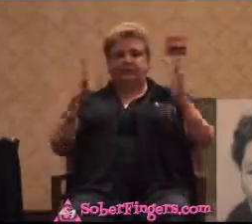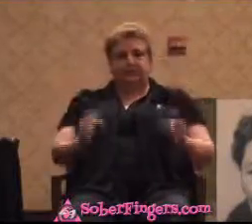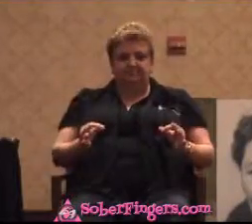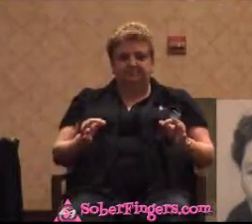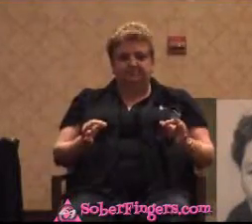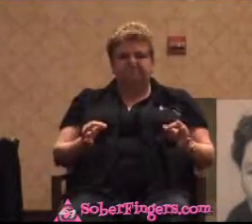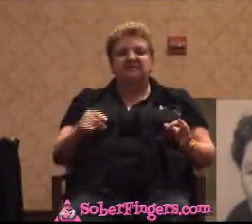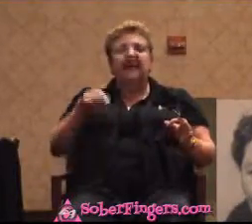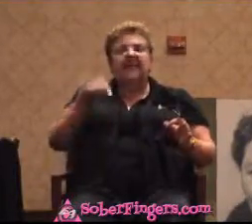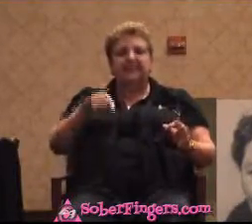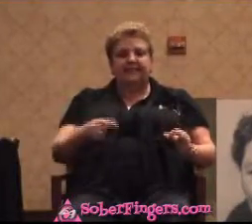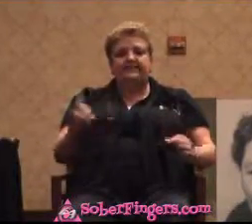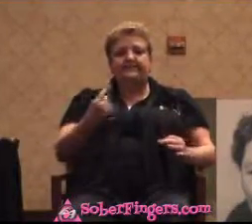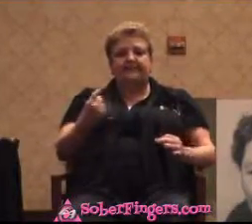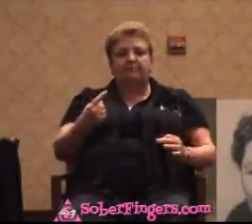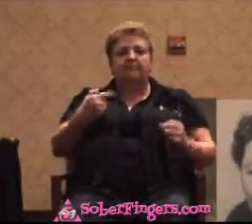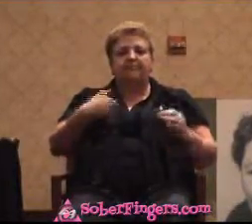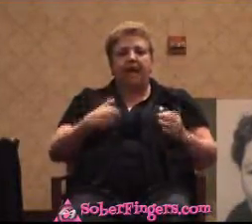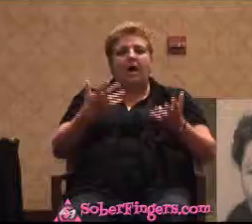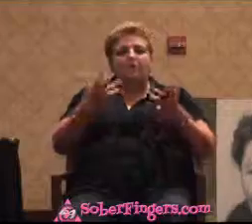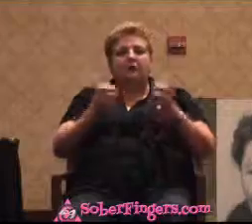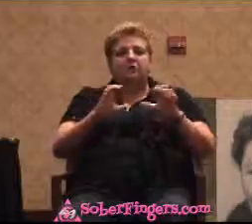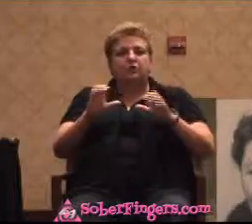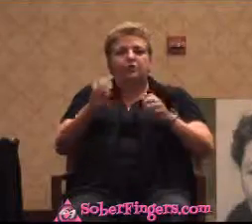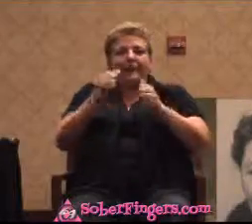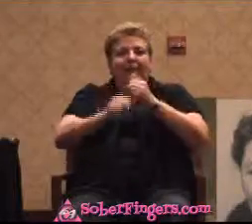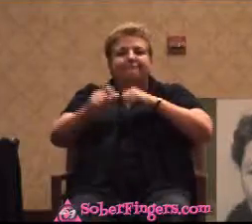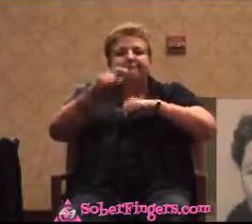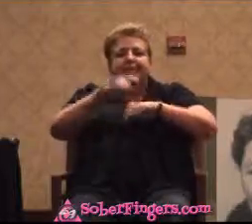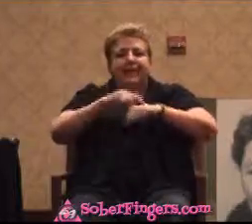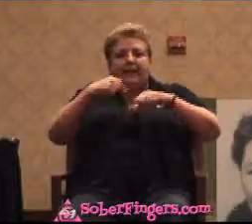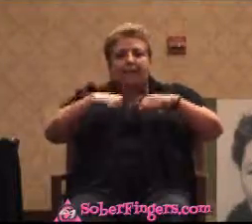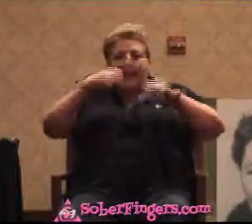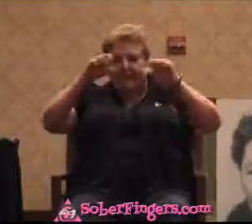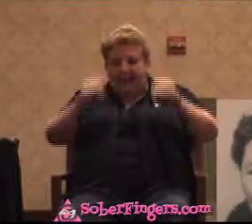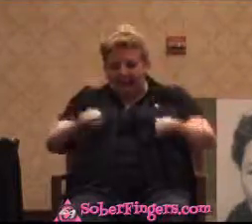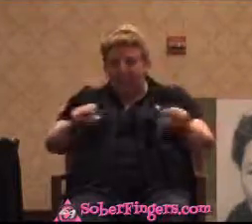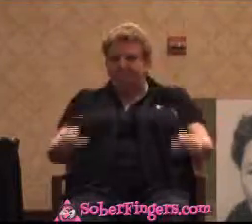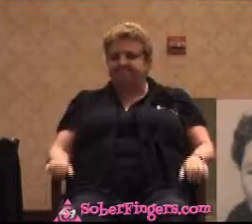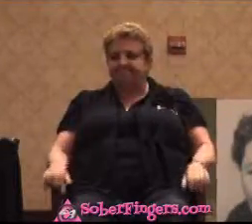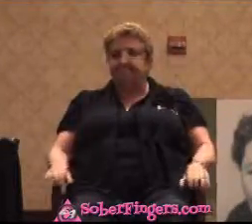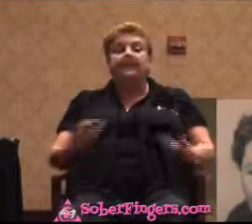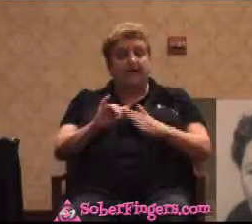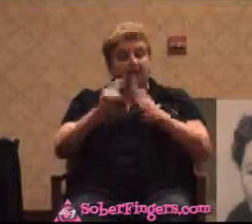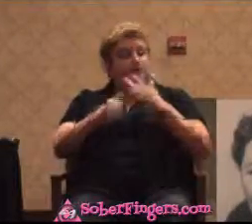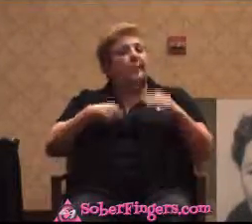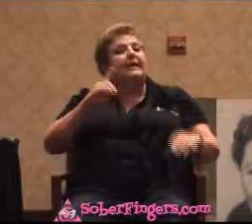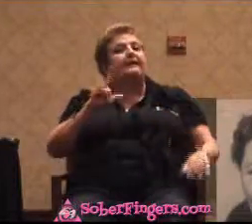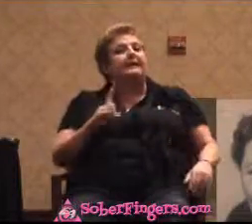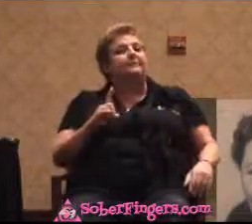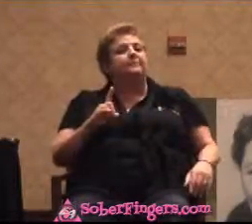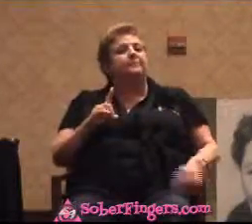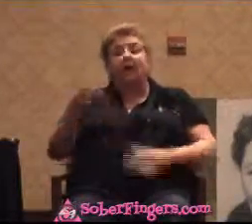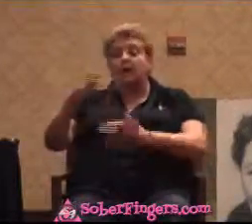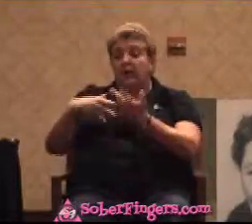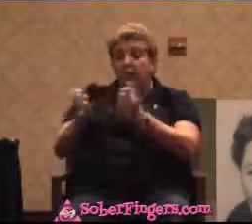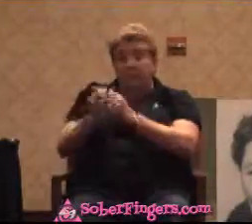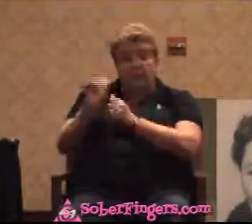was something that I was going to do every opportunity that I got. And that's what I did. I hung out with these girls,